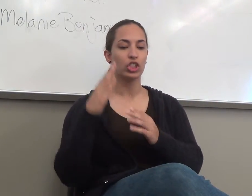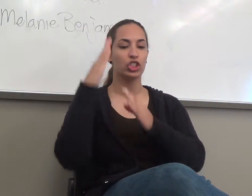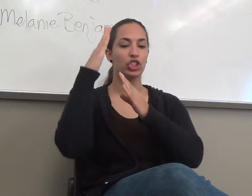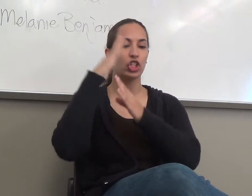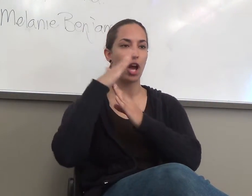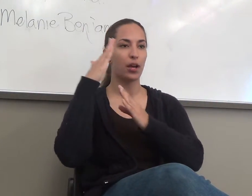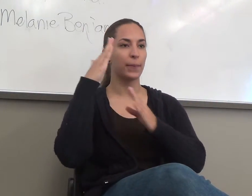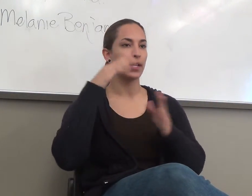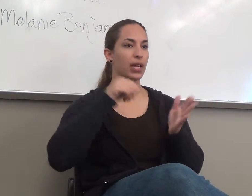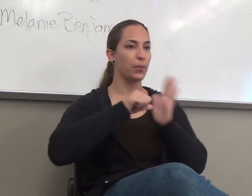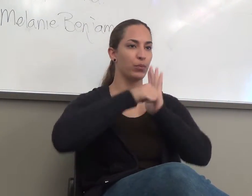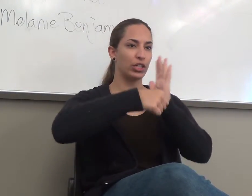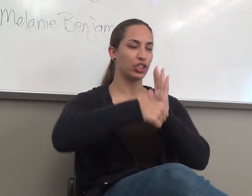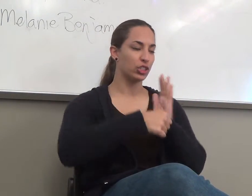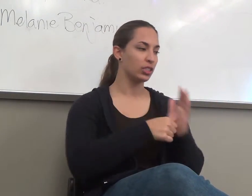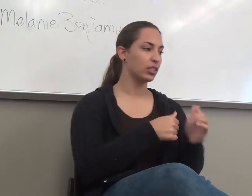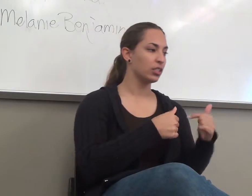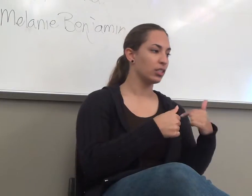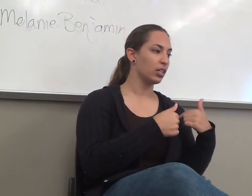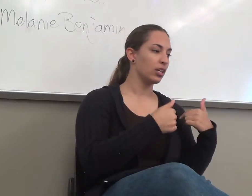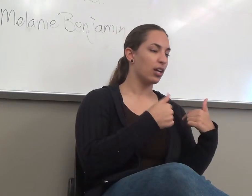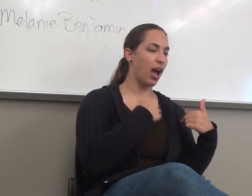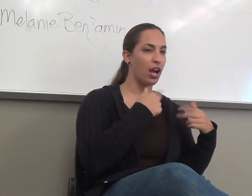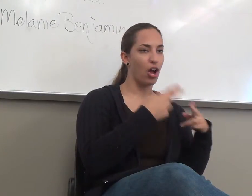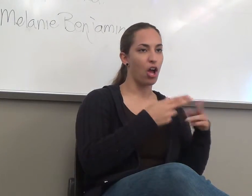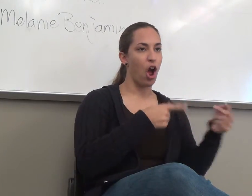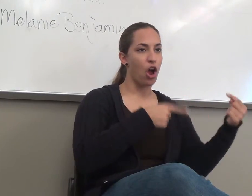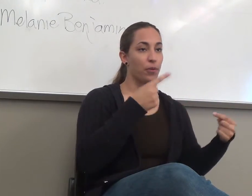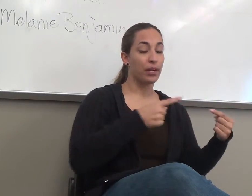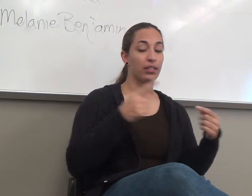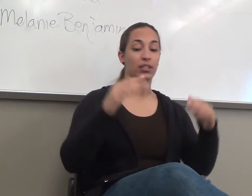argument. What does your book call it for narration?